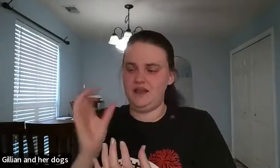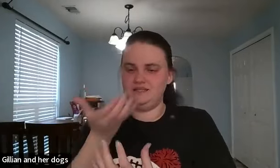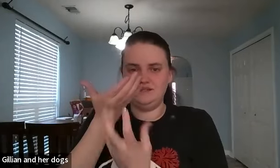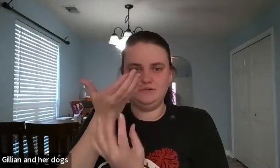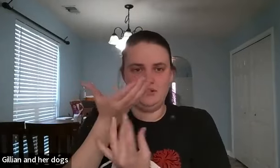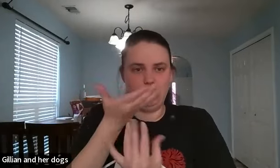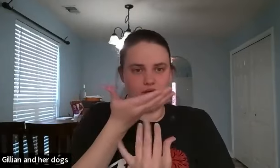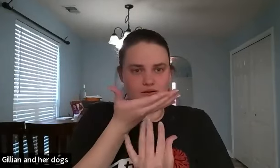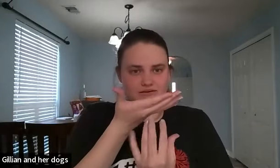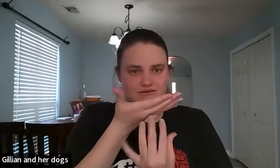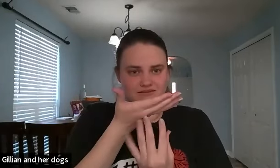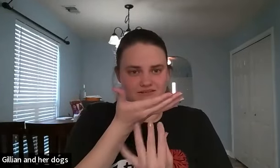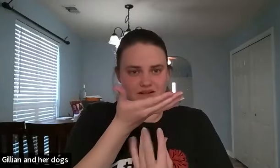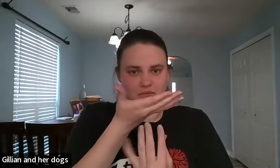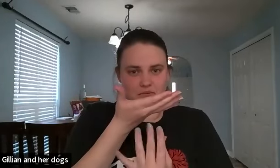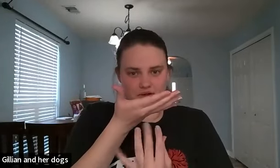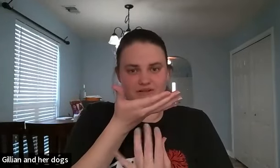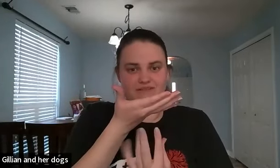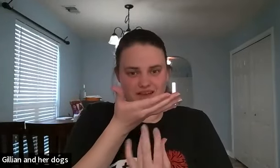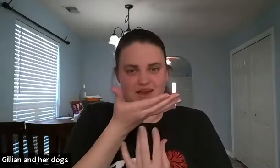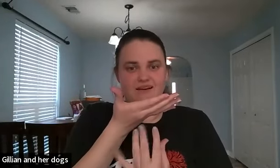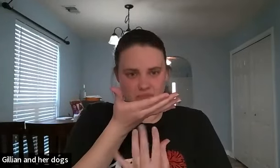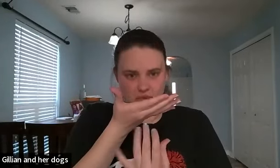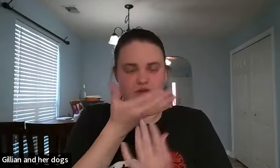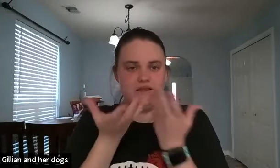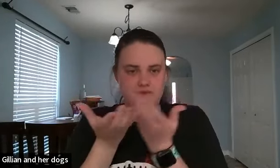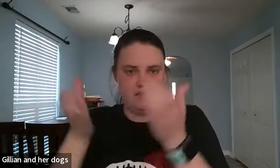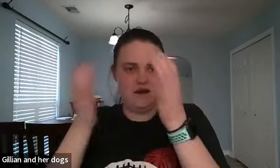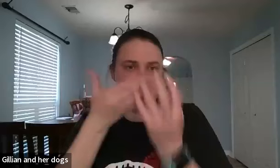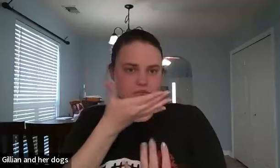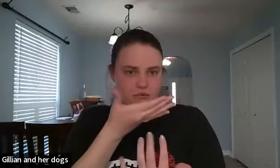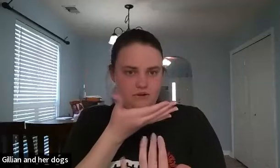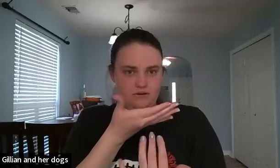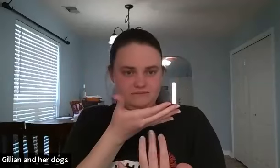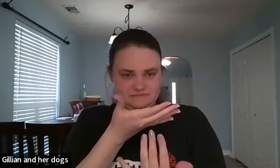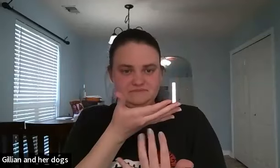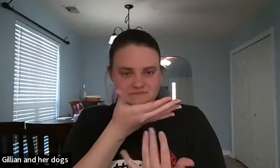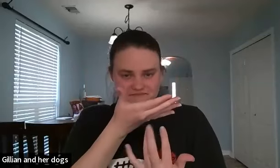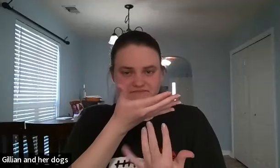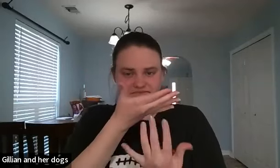I typically will go boil, boil. Yeah, boil, like the pot and the boil. Mm-hmm.